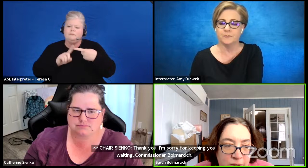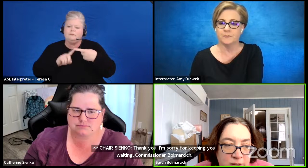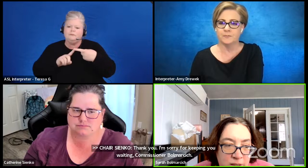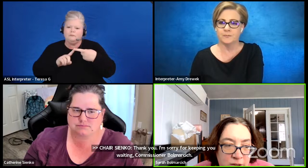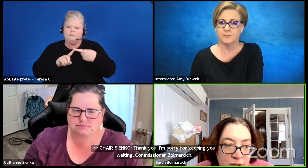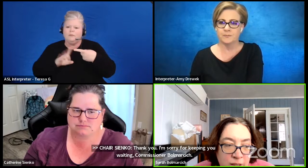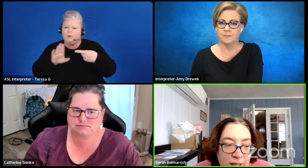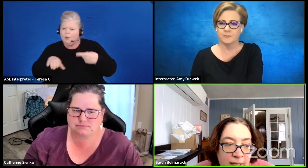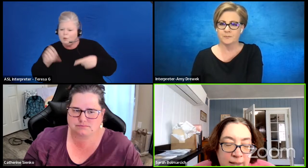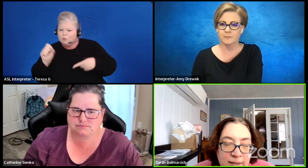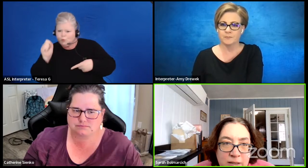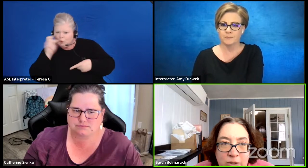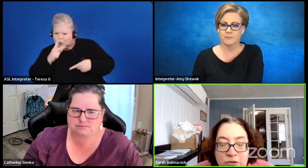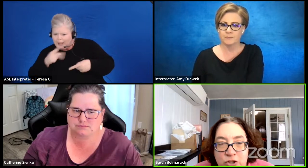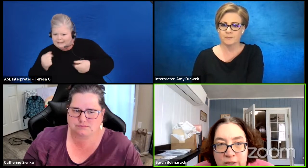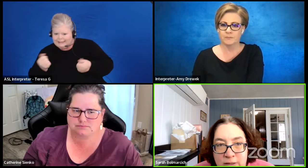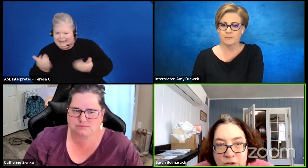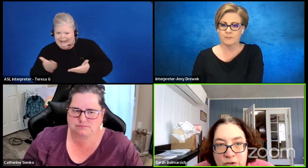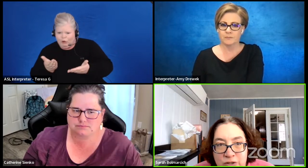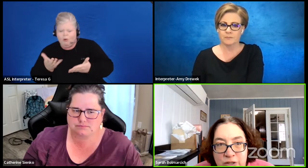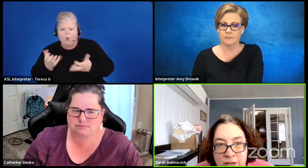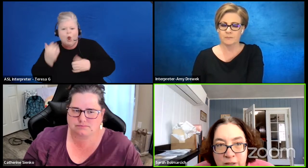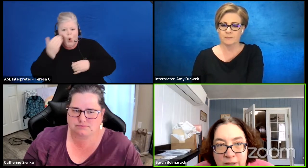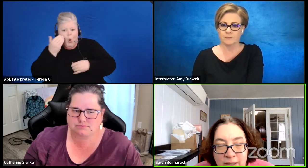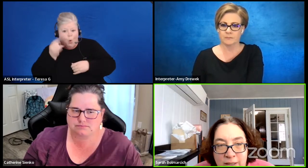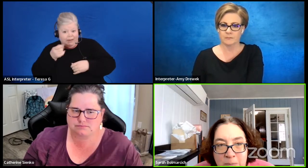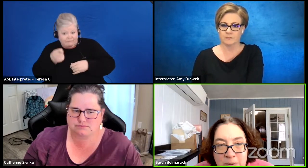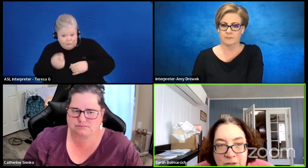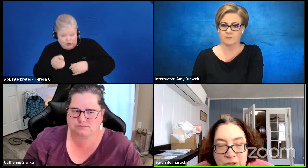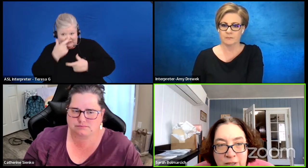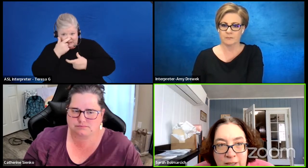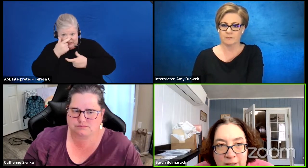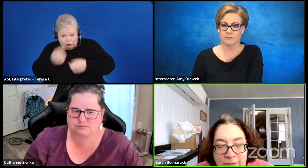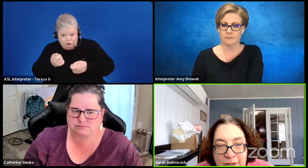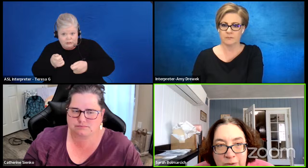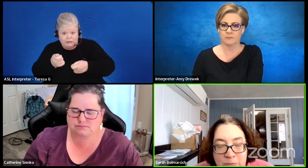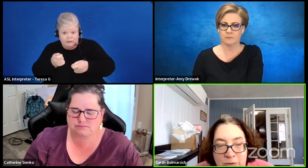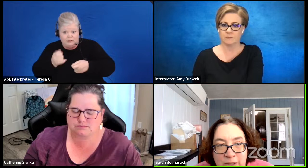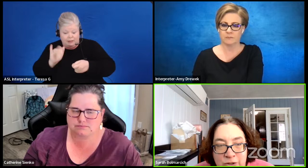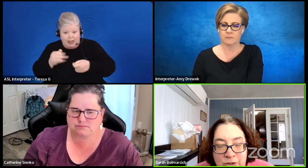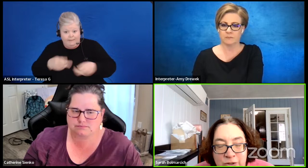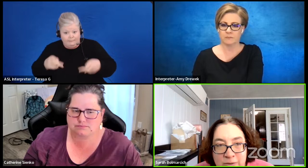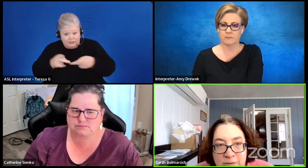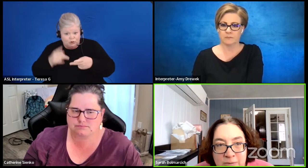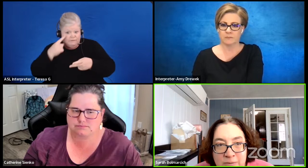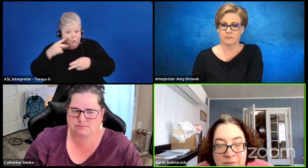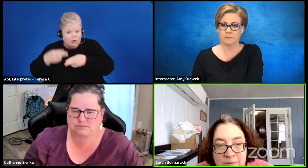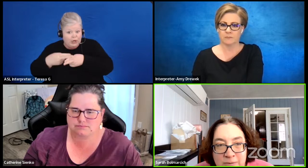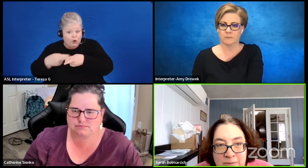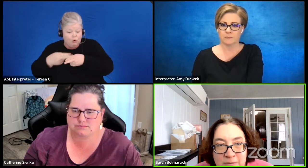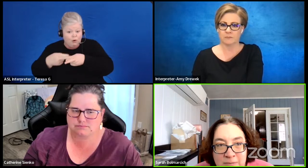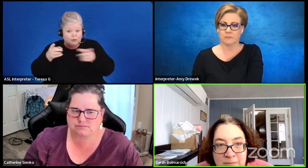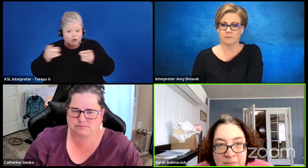K. Neifel is here, I'd like to know if she's interested in the position of interim director.